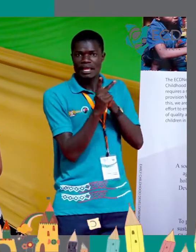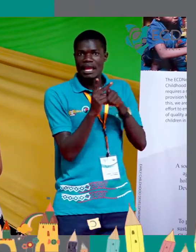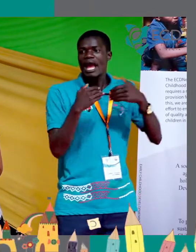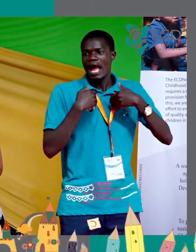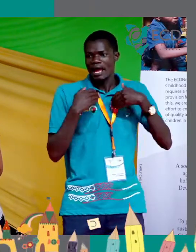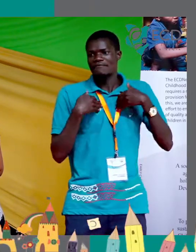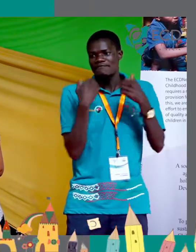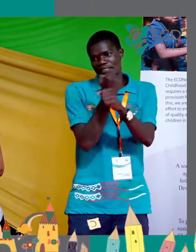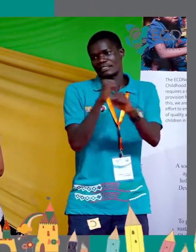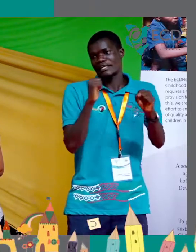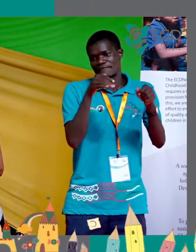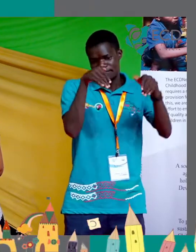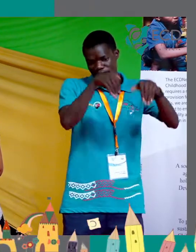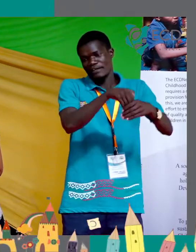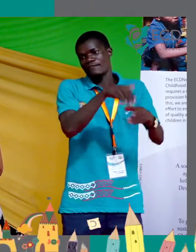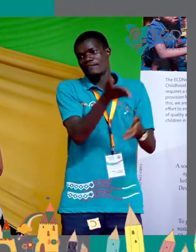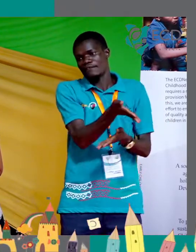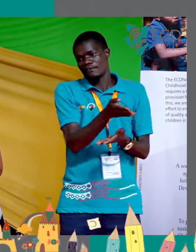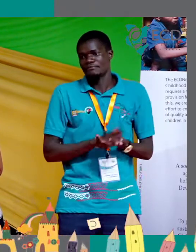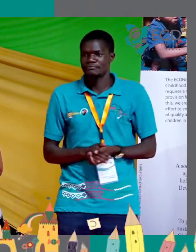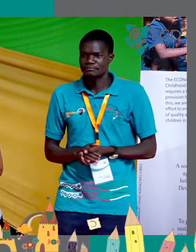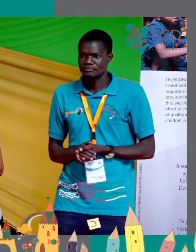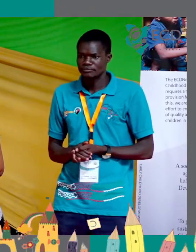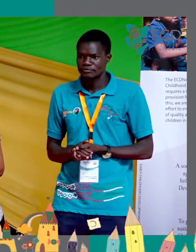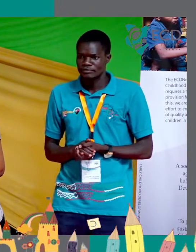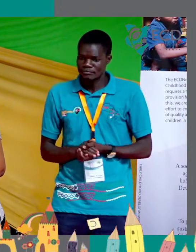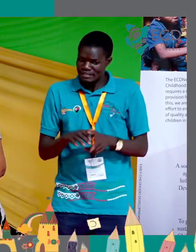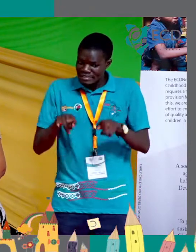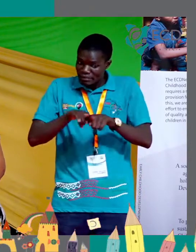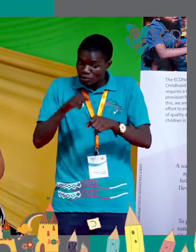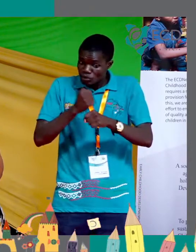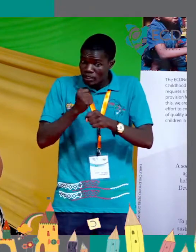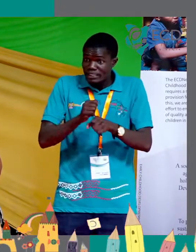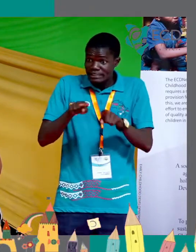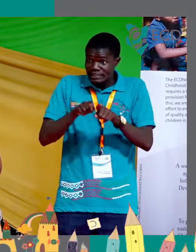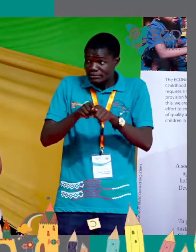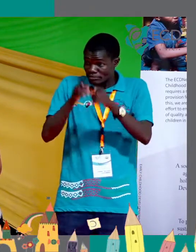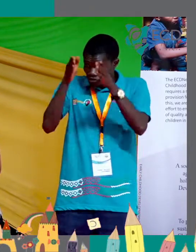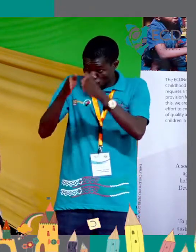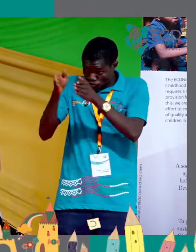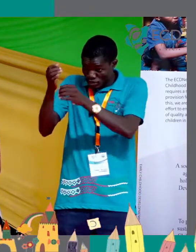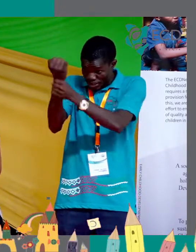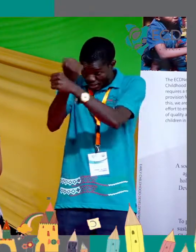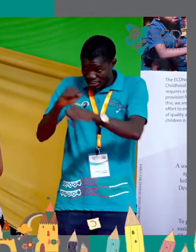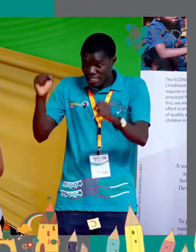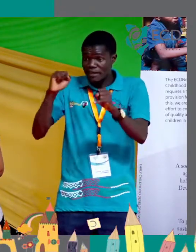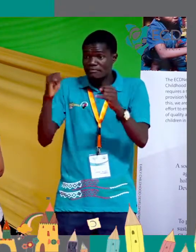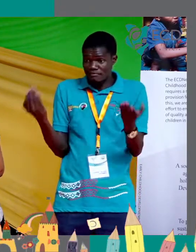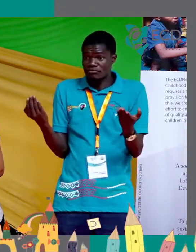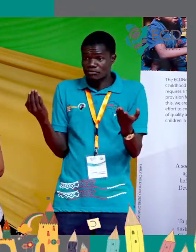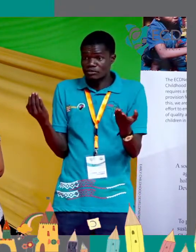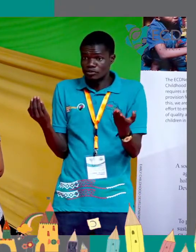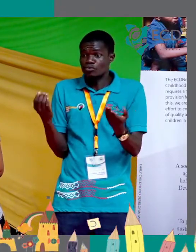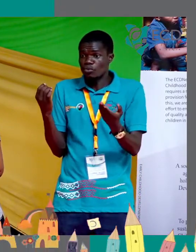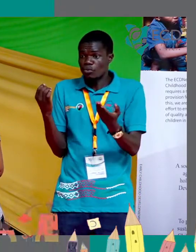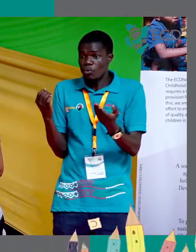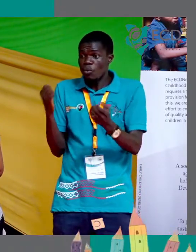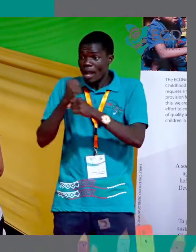safe custody. And by so doing, you are safe to contract your